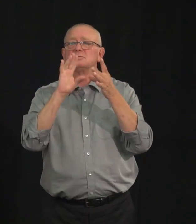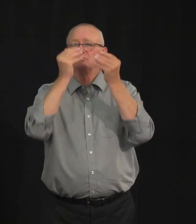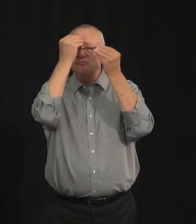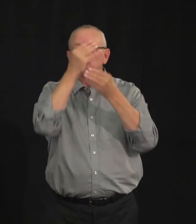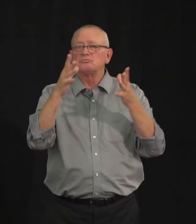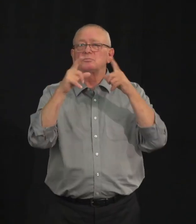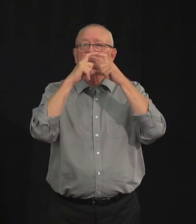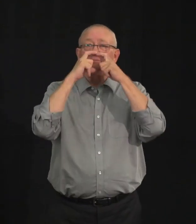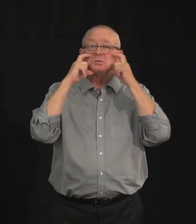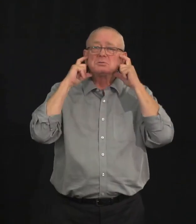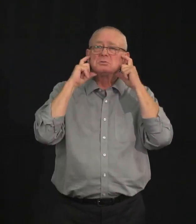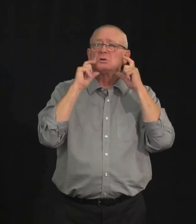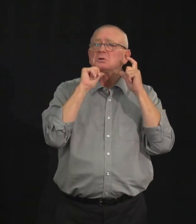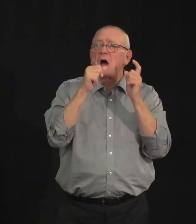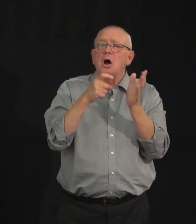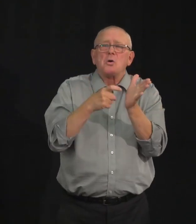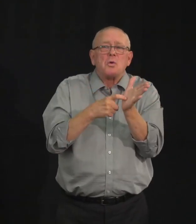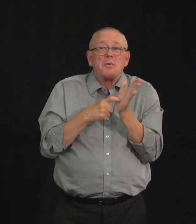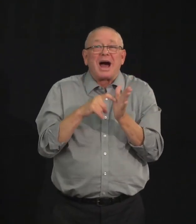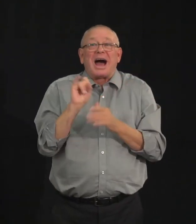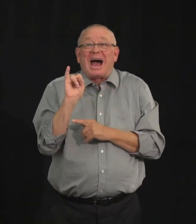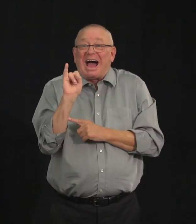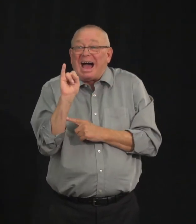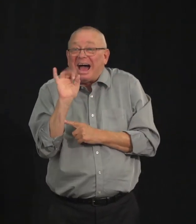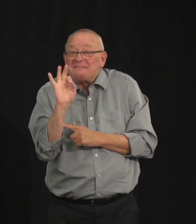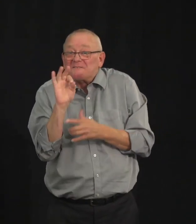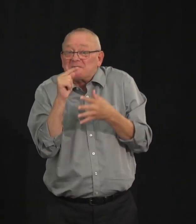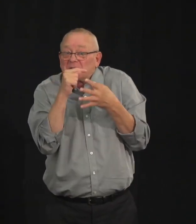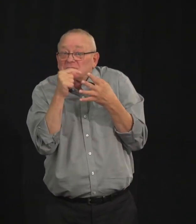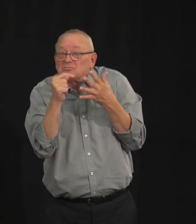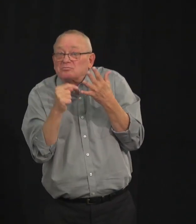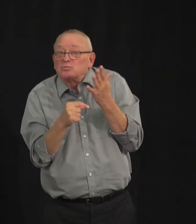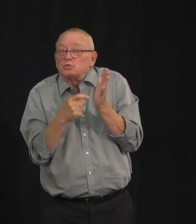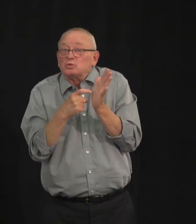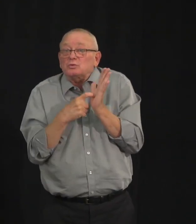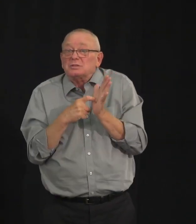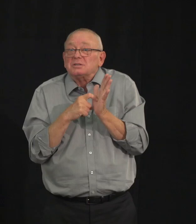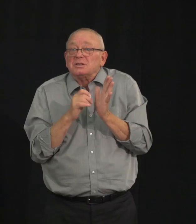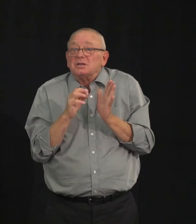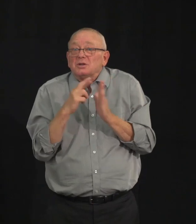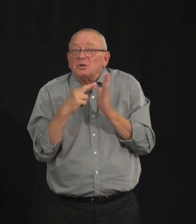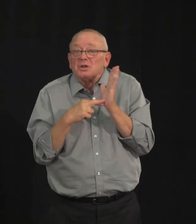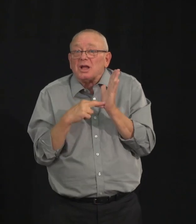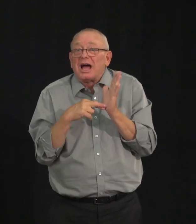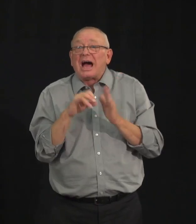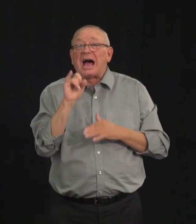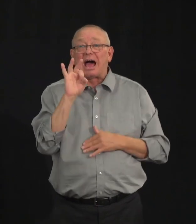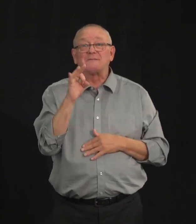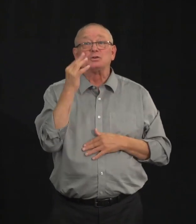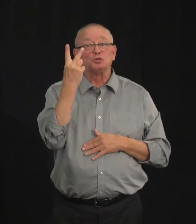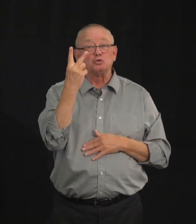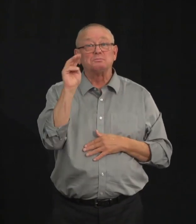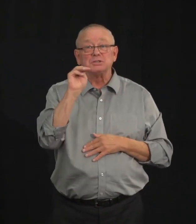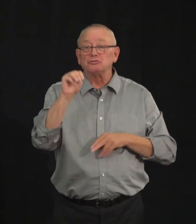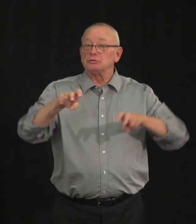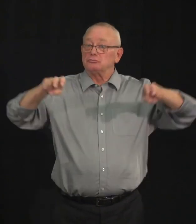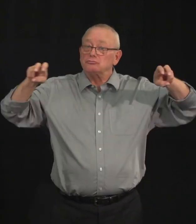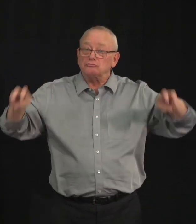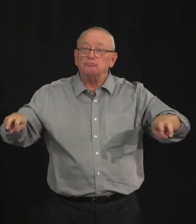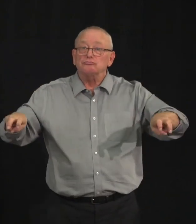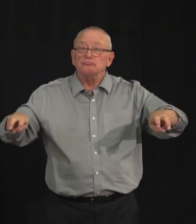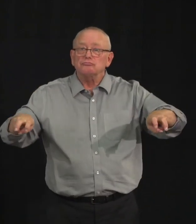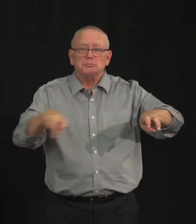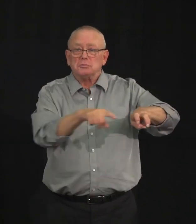the following is met. Specifically, where 2 meters is not possible between desks, the greatest